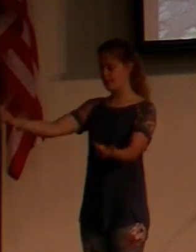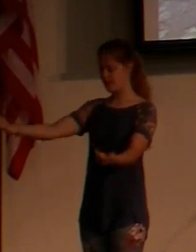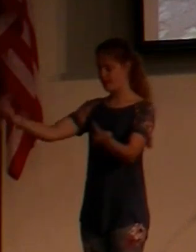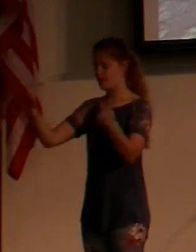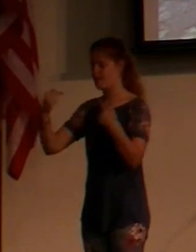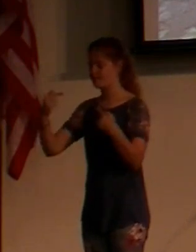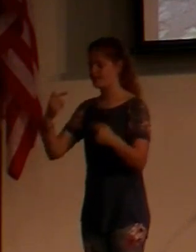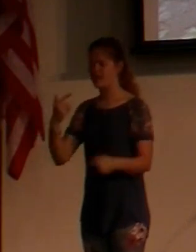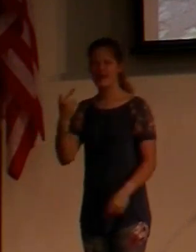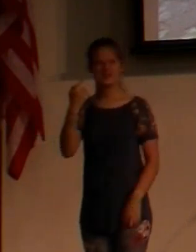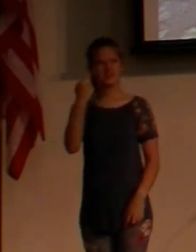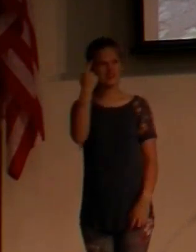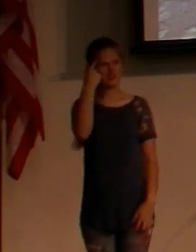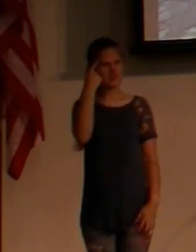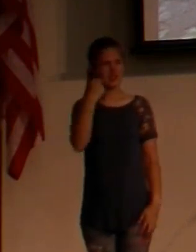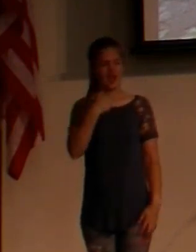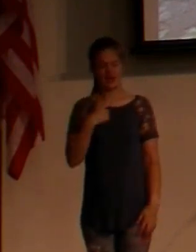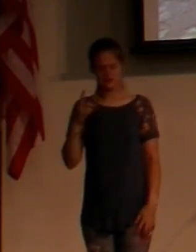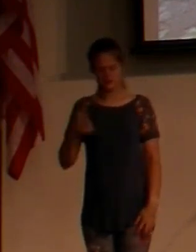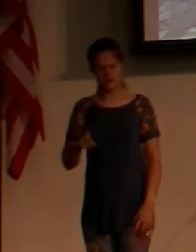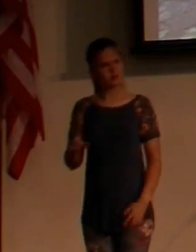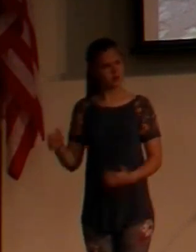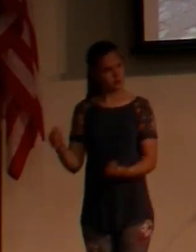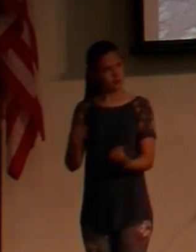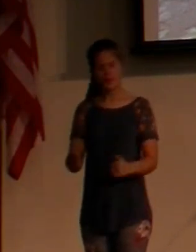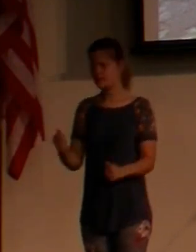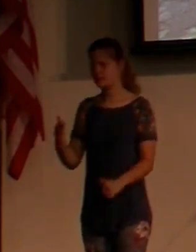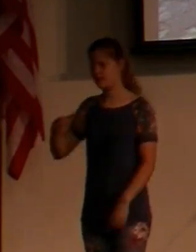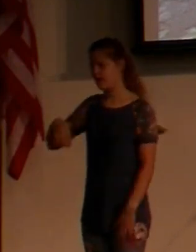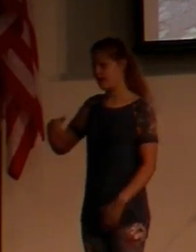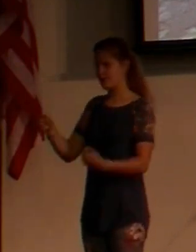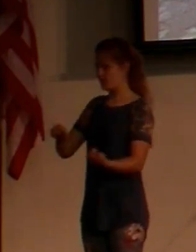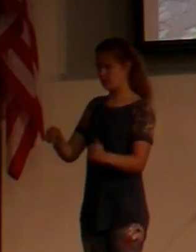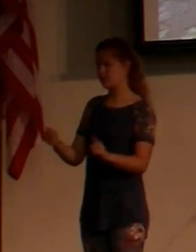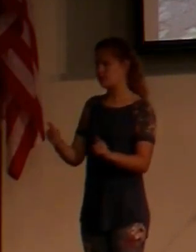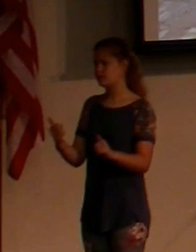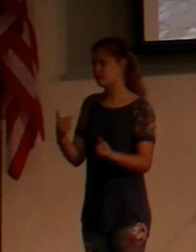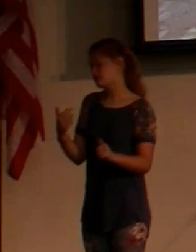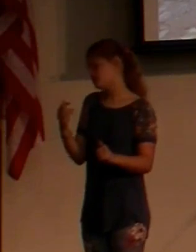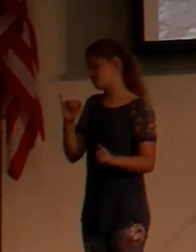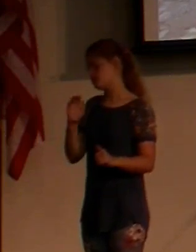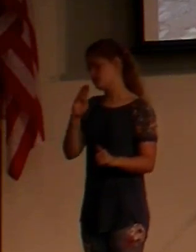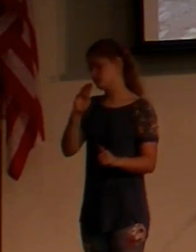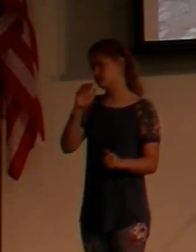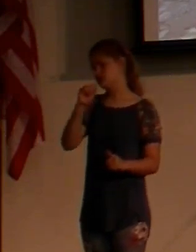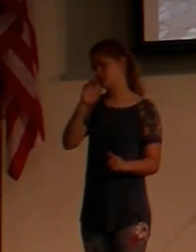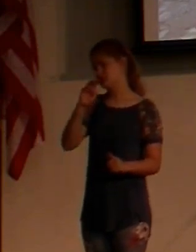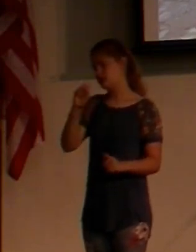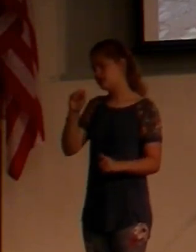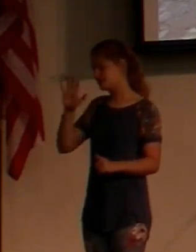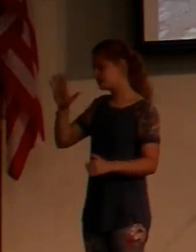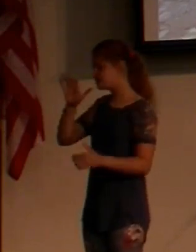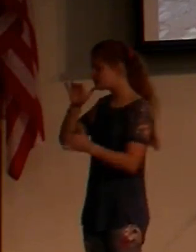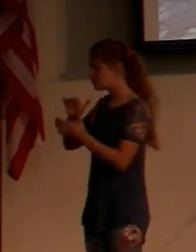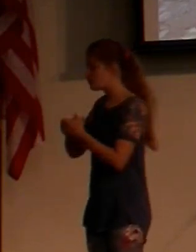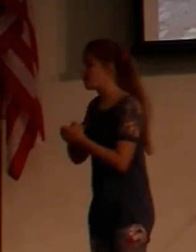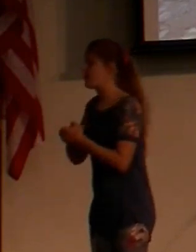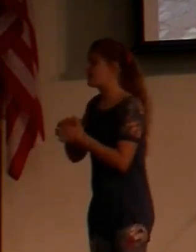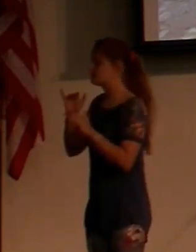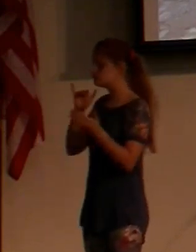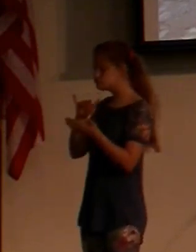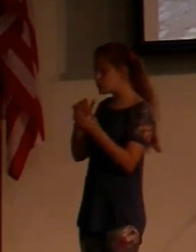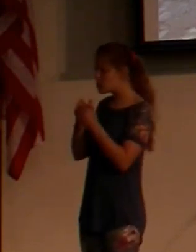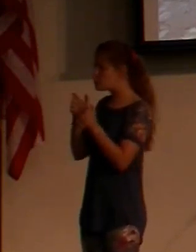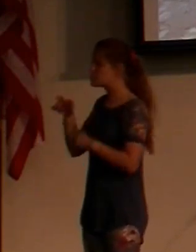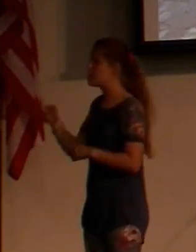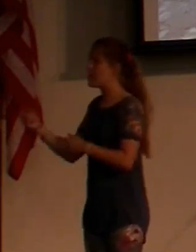well, I think I need to be baptized. She hadn't been baptized yet, so James and his wife had a study, and we went down to the river and baptized her.